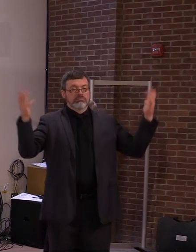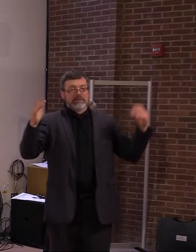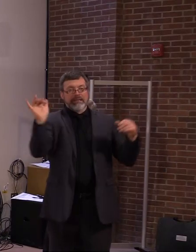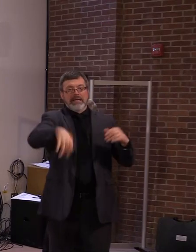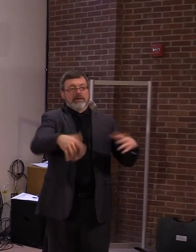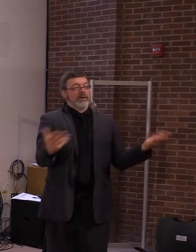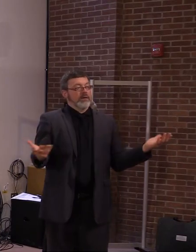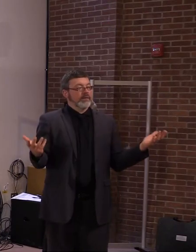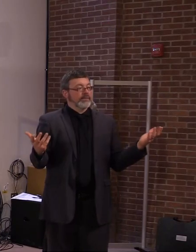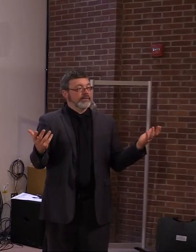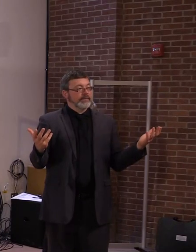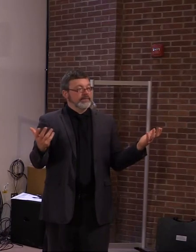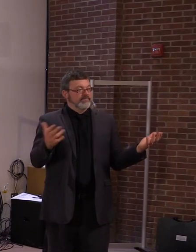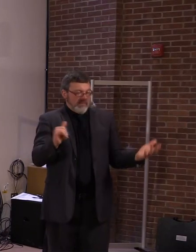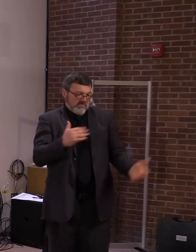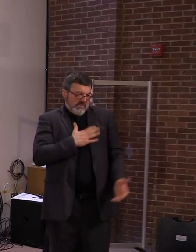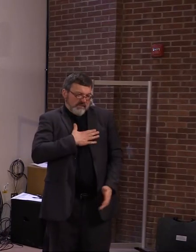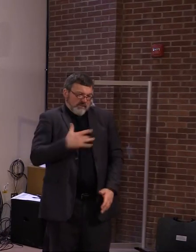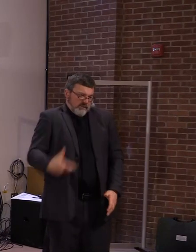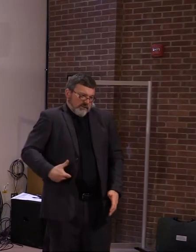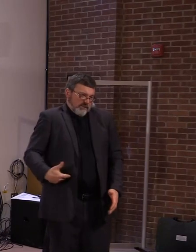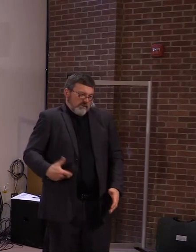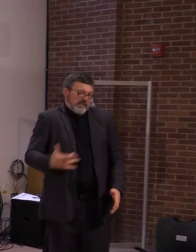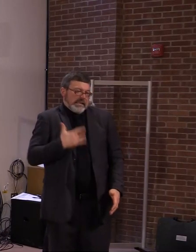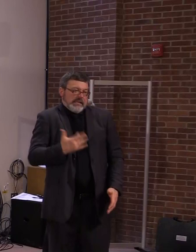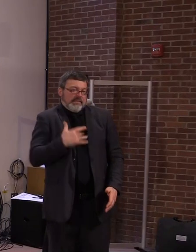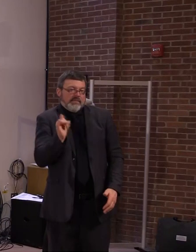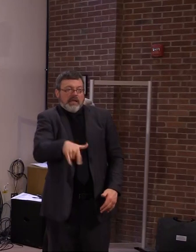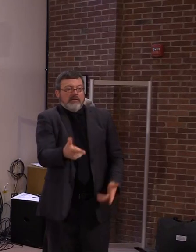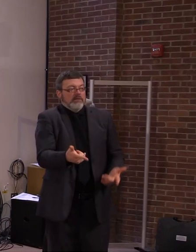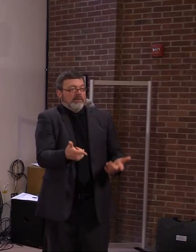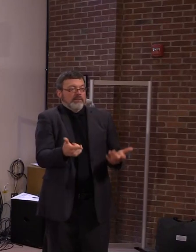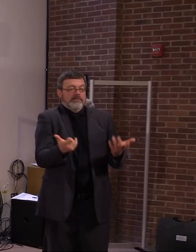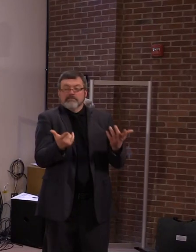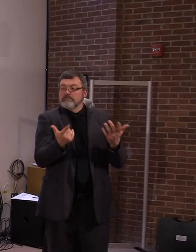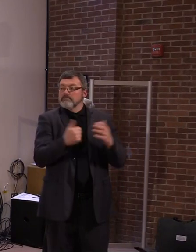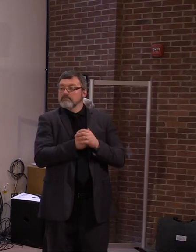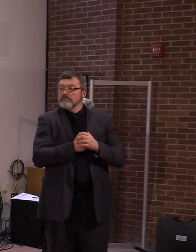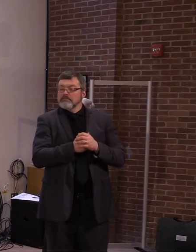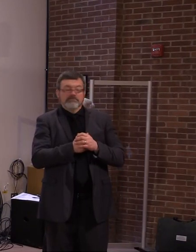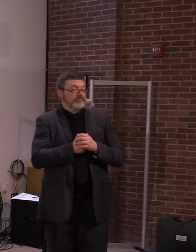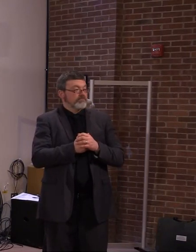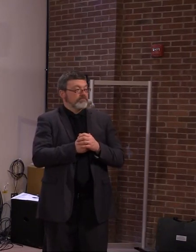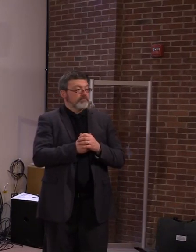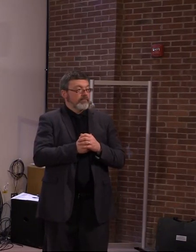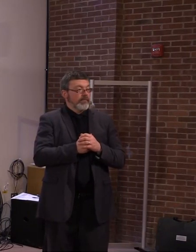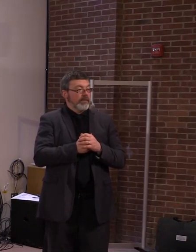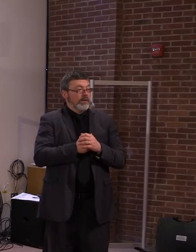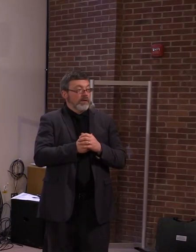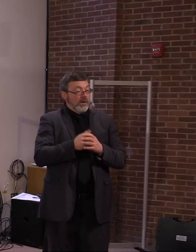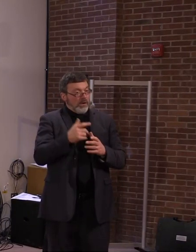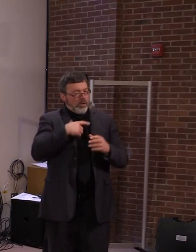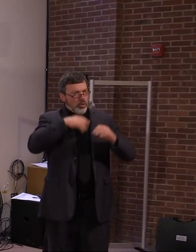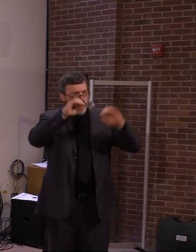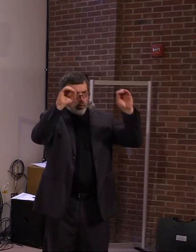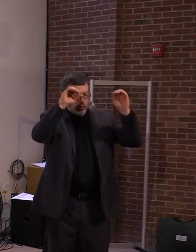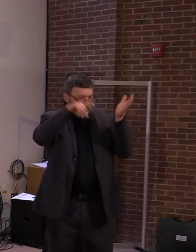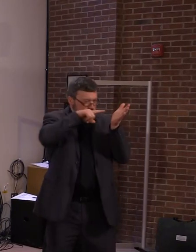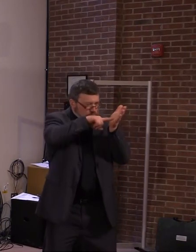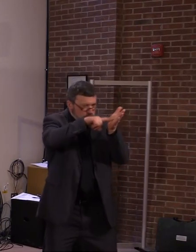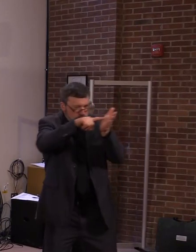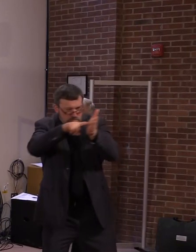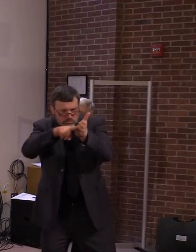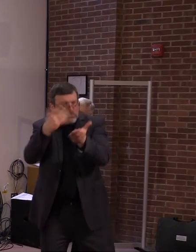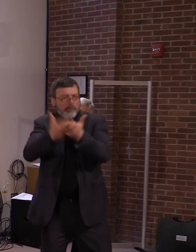my, I guess, observation, and but I have nothing to back that up with. It's just that would make the